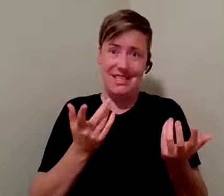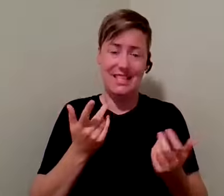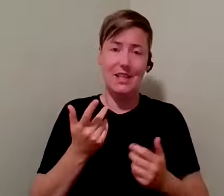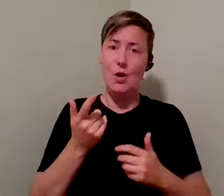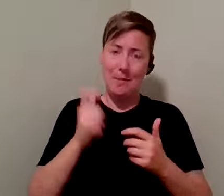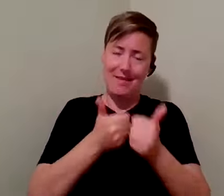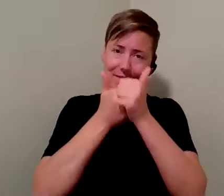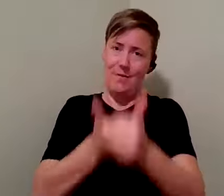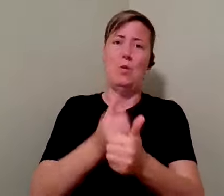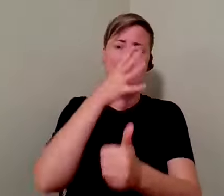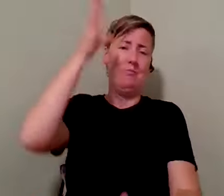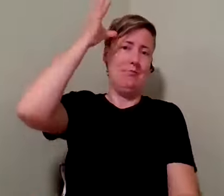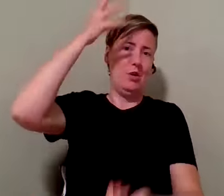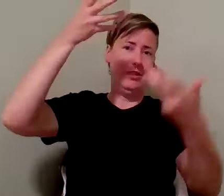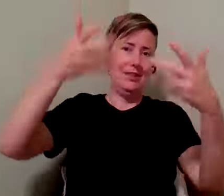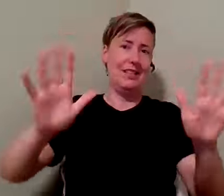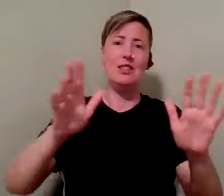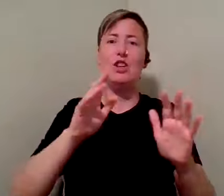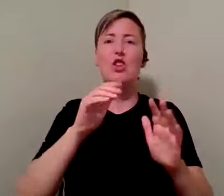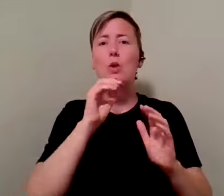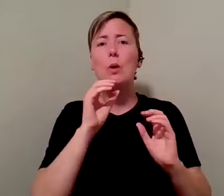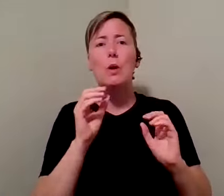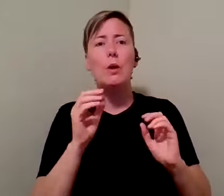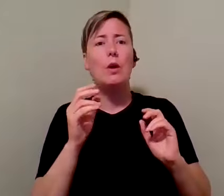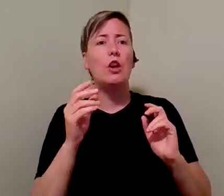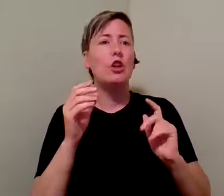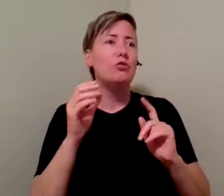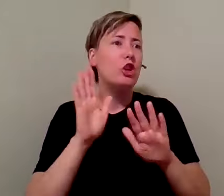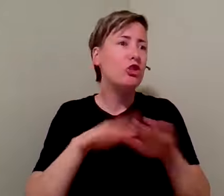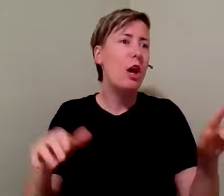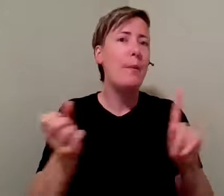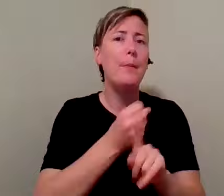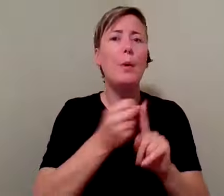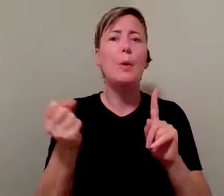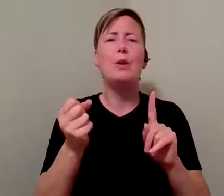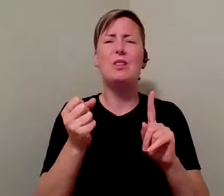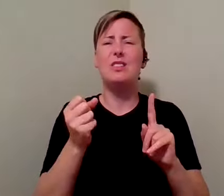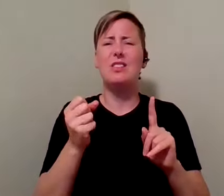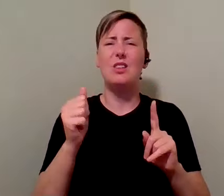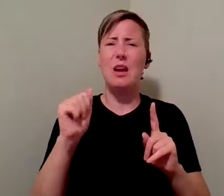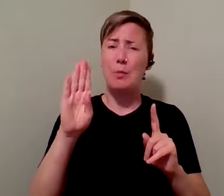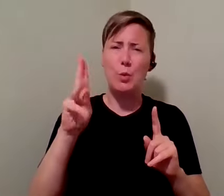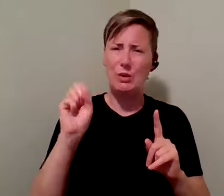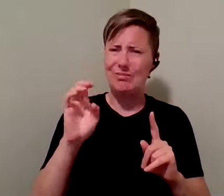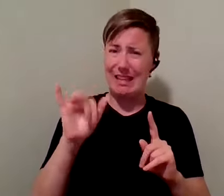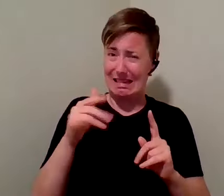else. And child abuse, or is that what they call it now? Anyway, they called